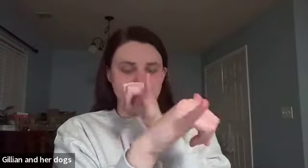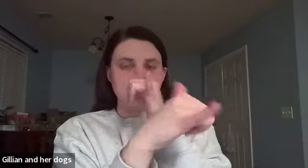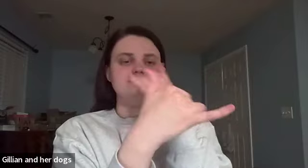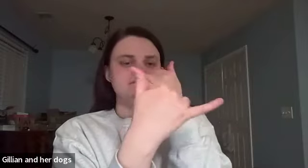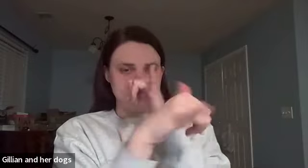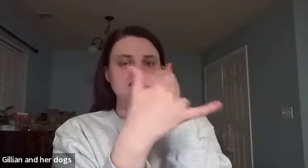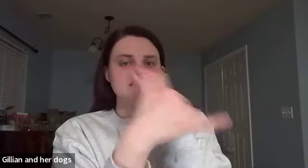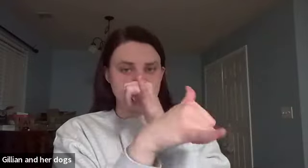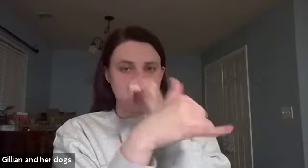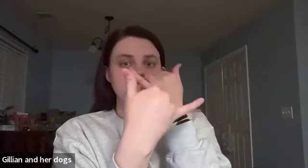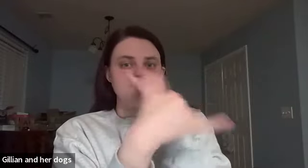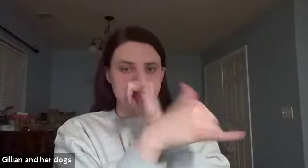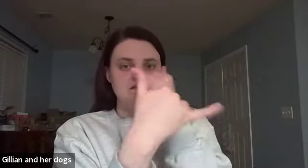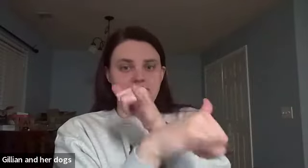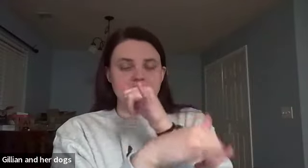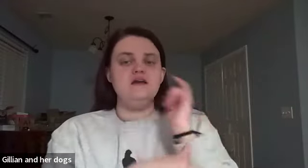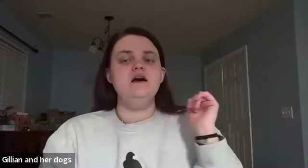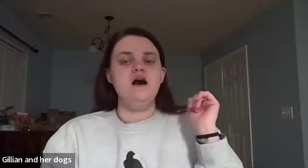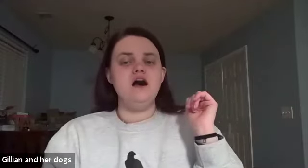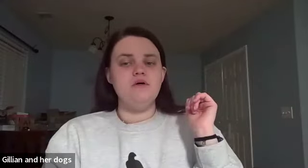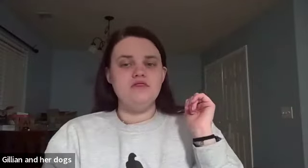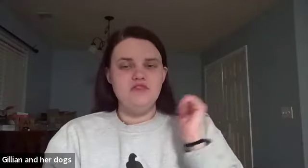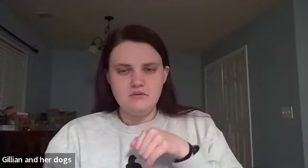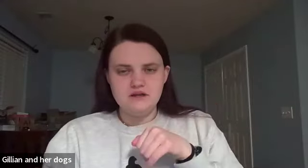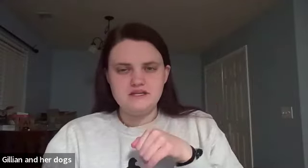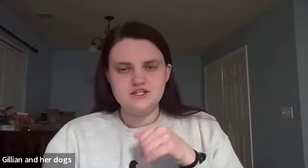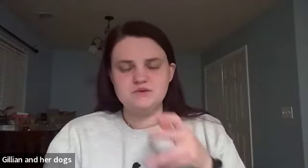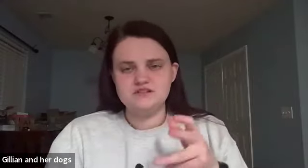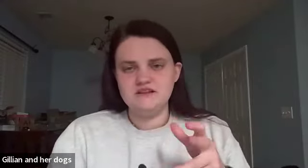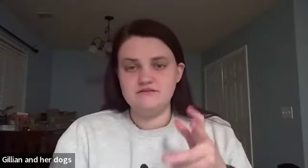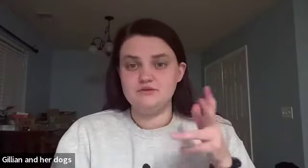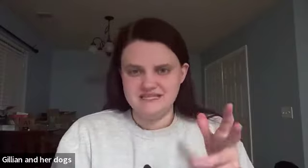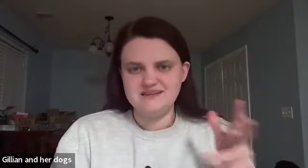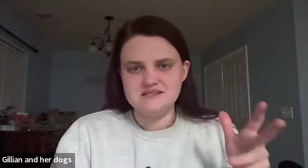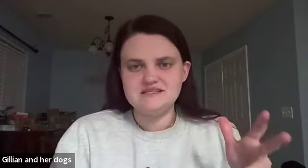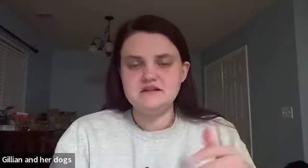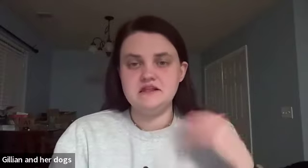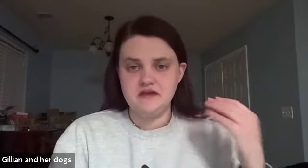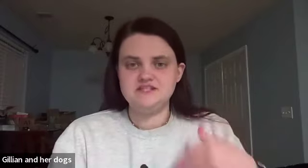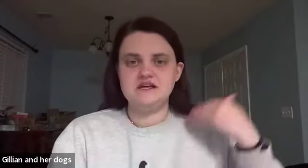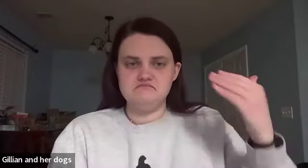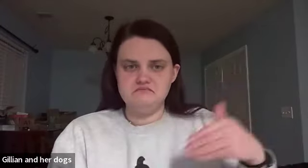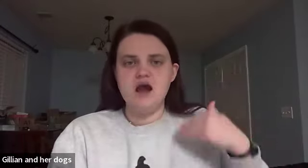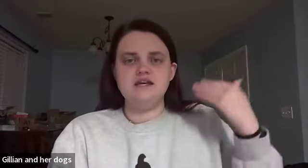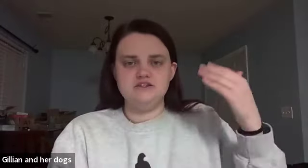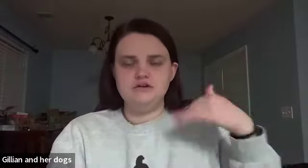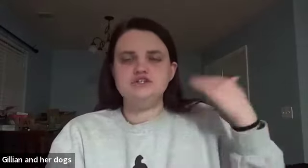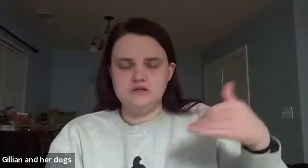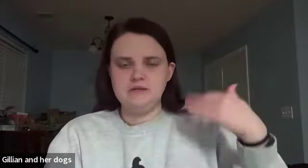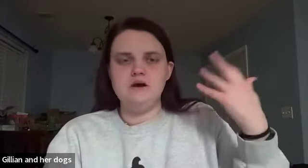silly, silly, silly. That one is used mostly like for ridiculously silly. Like that's like your extreme